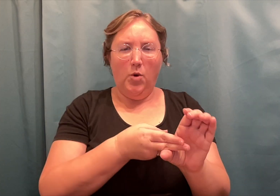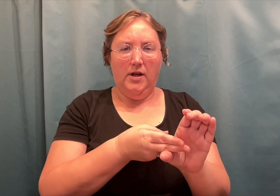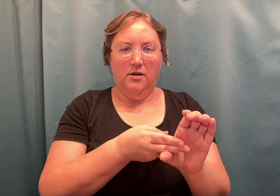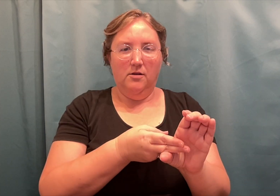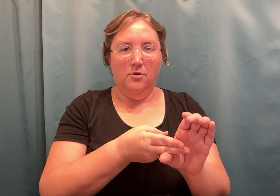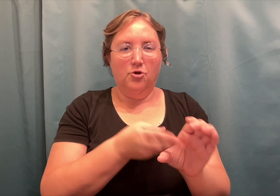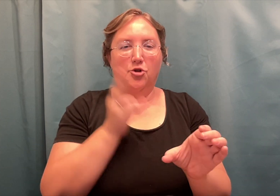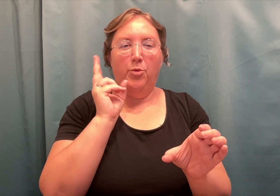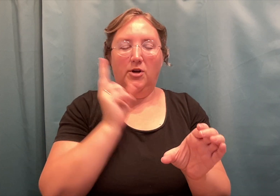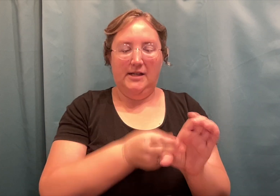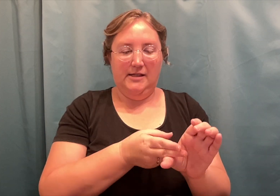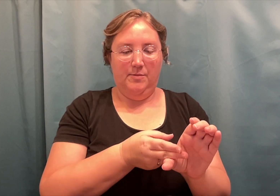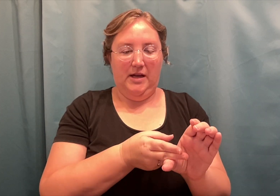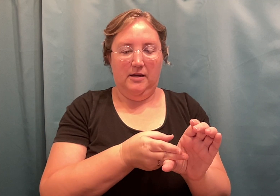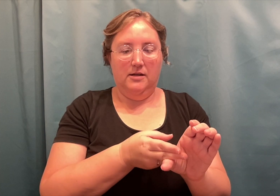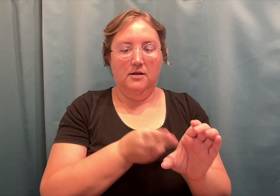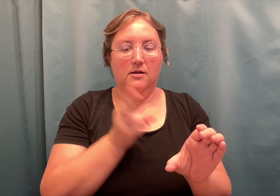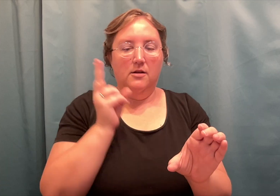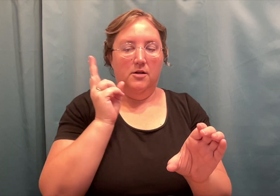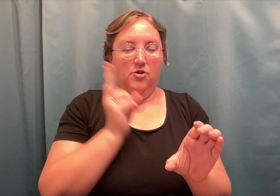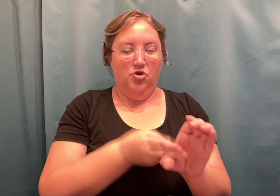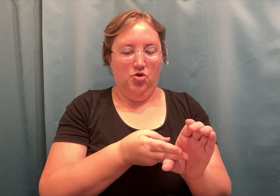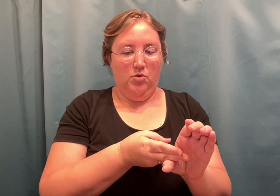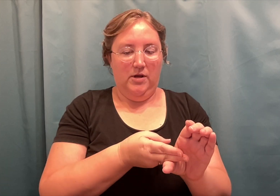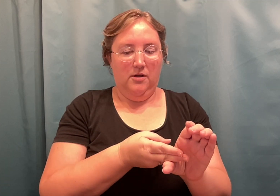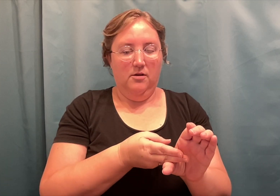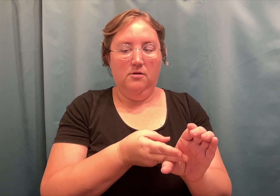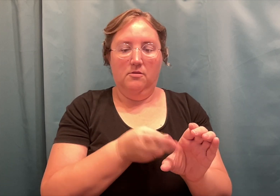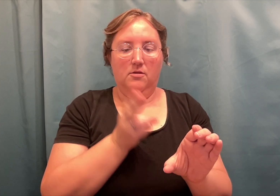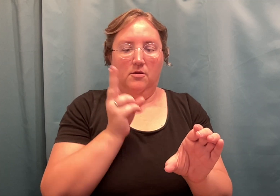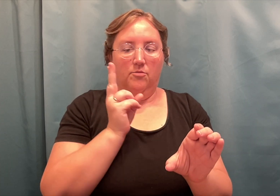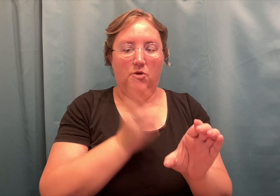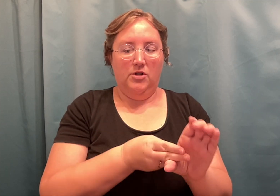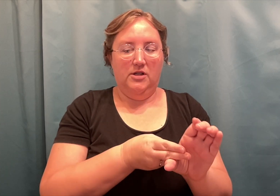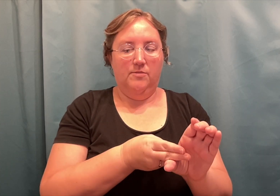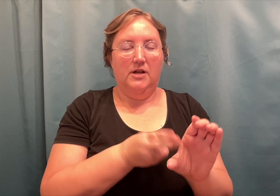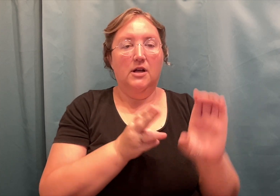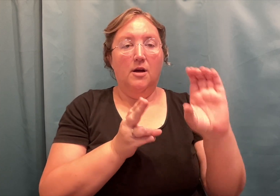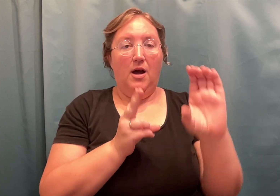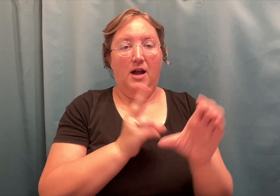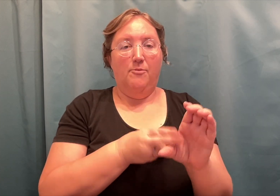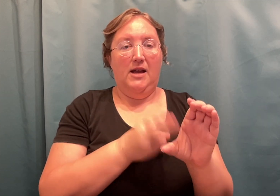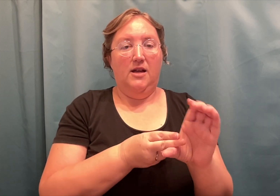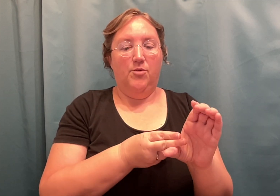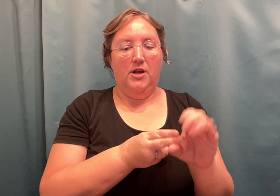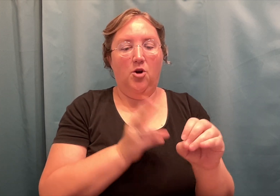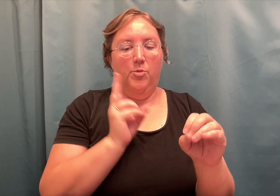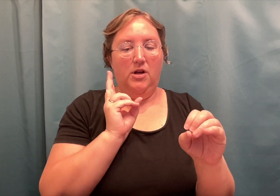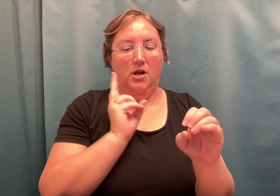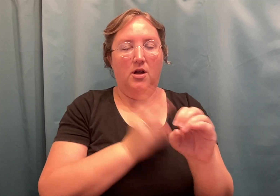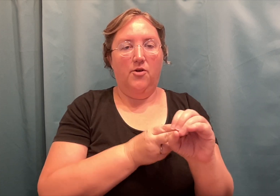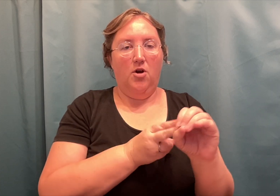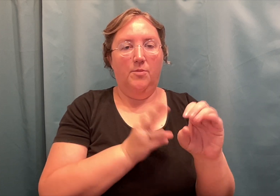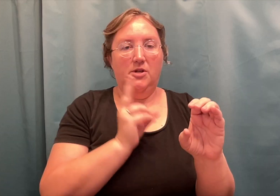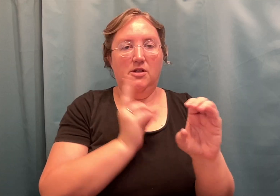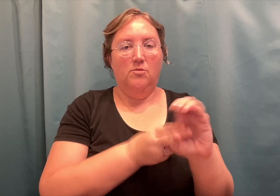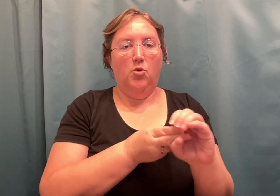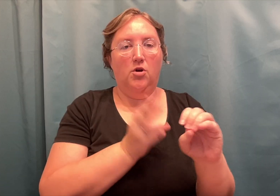Join, or to participate. Join, participate. I have my hand pretty open. Another option is a more